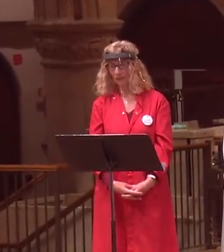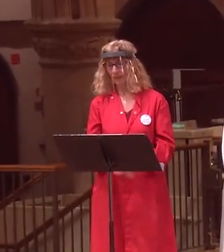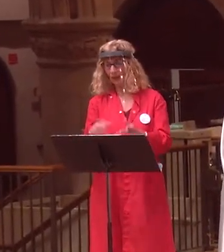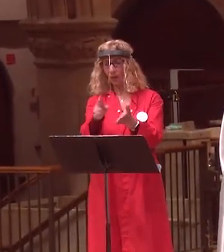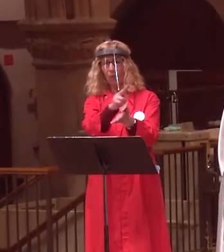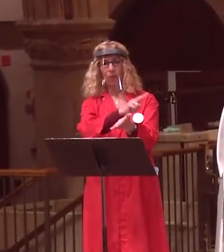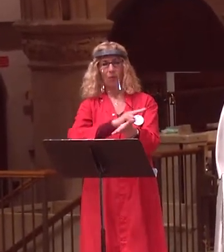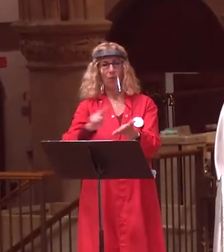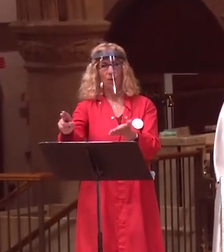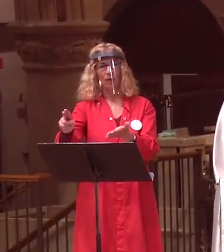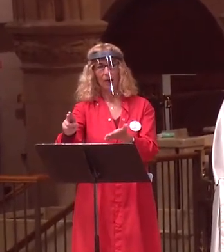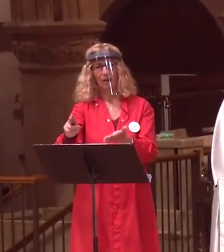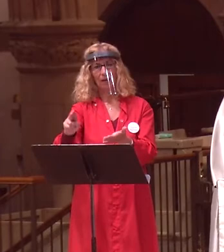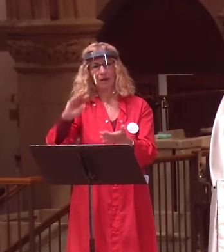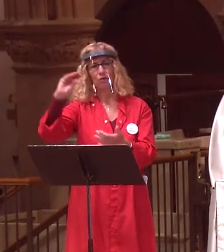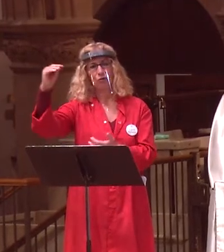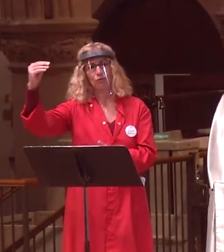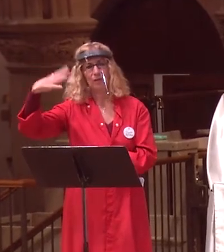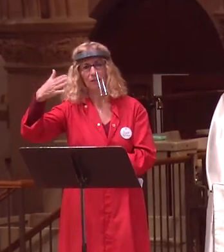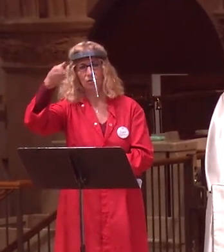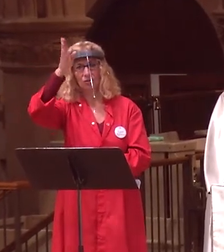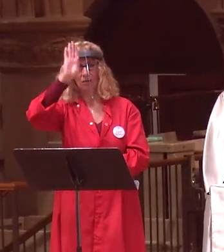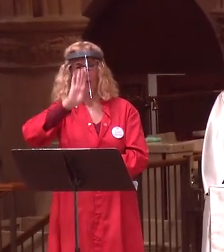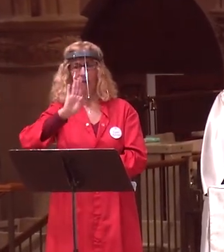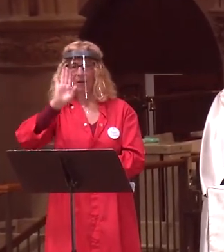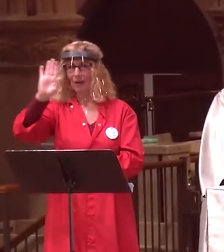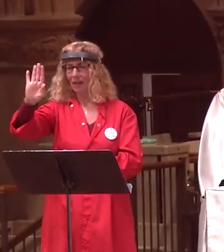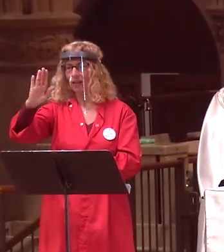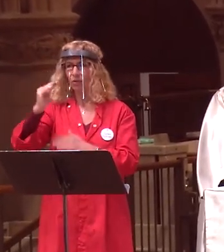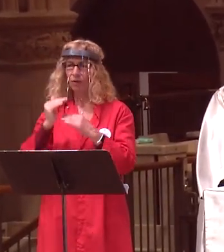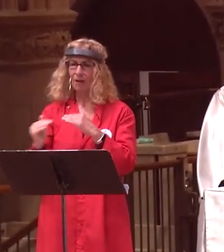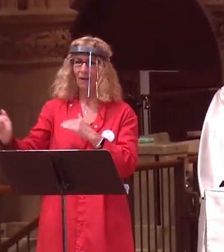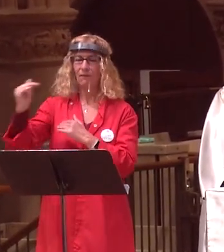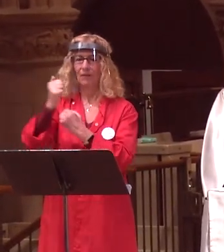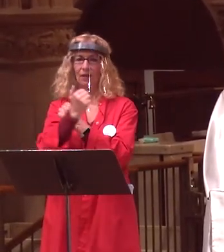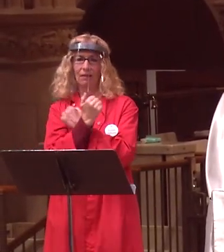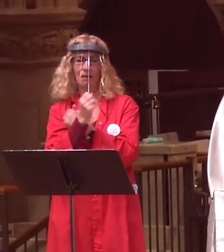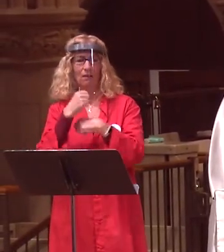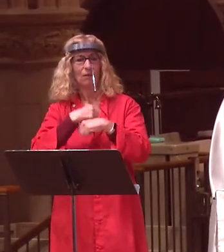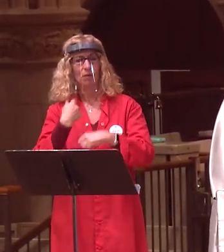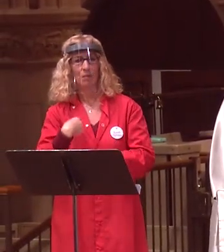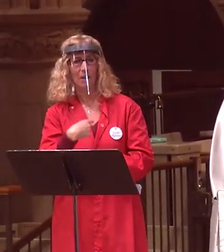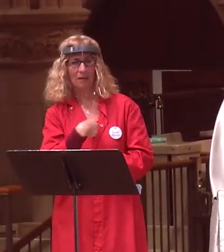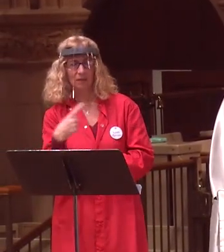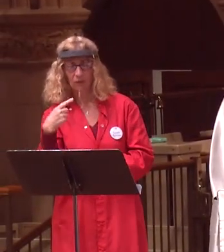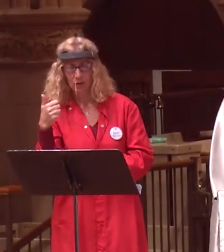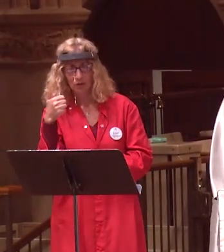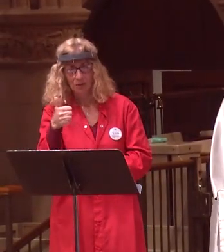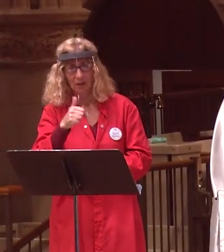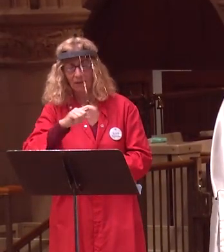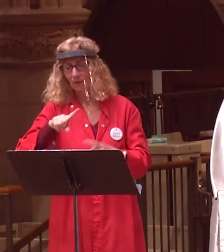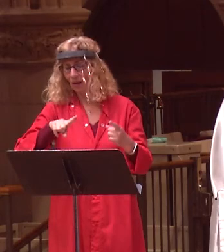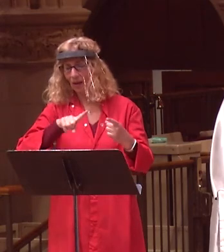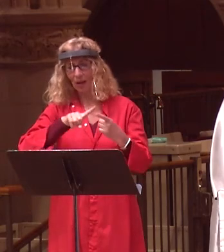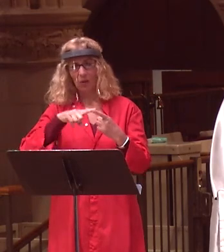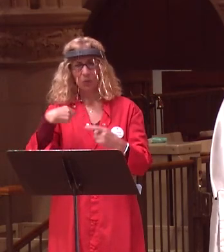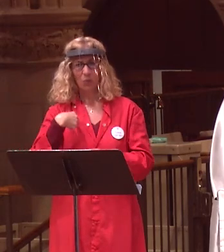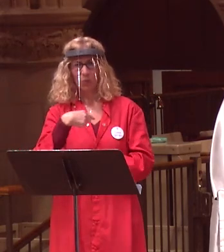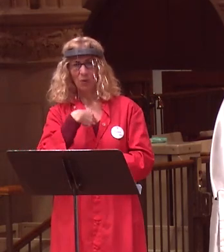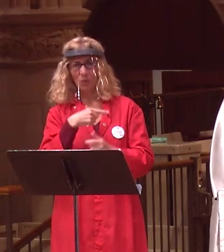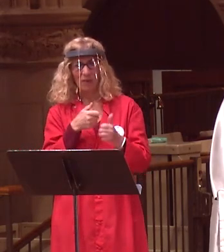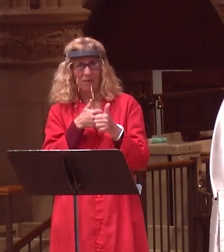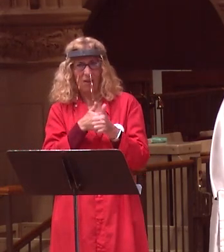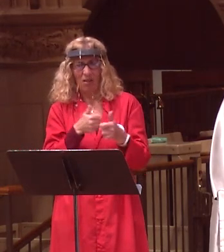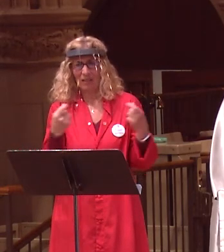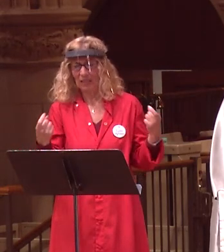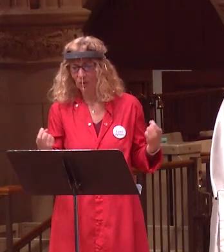Holy and gracious God, in your infinite love you made us for yourself. And when we had fallen into sin and